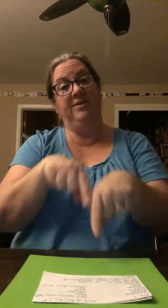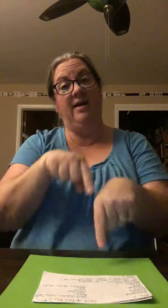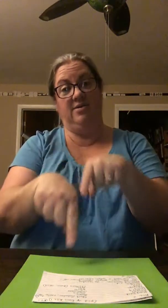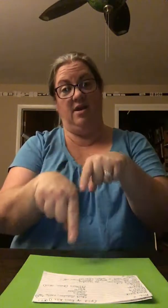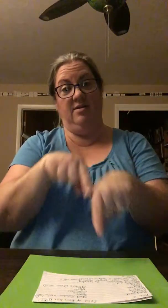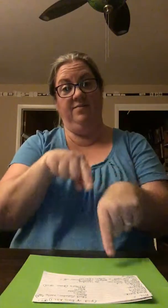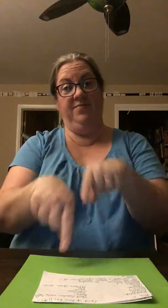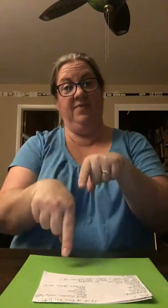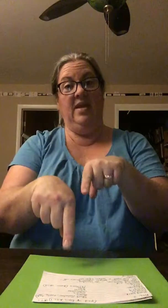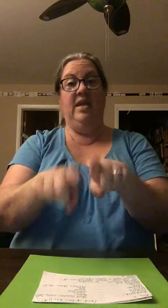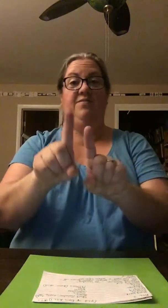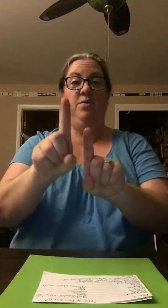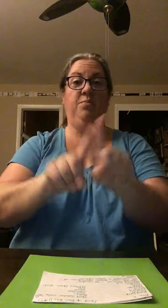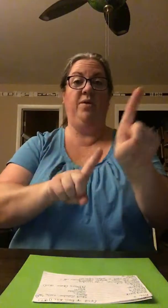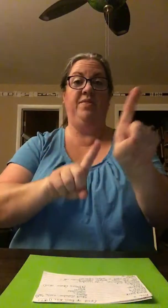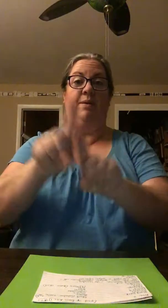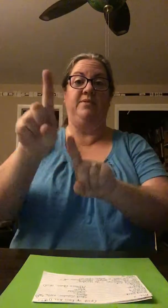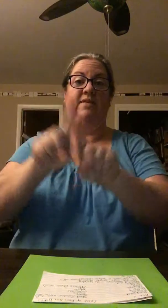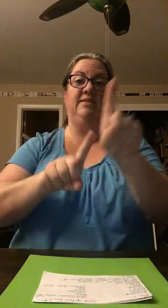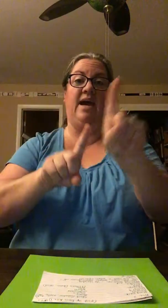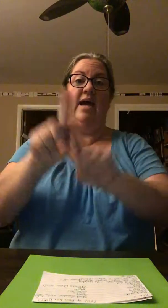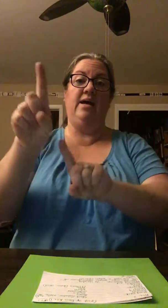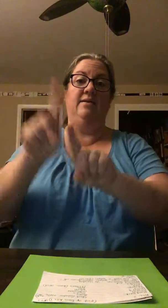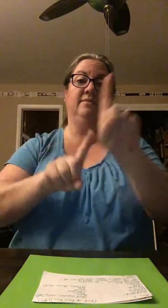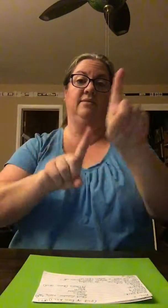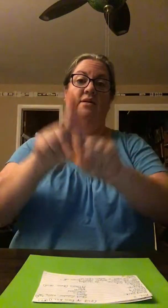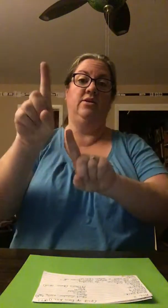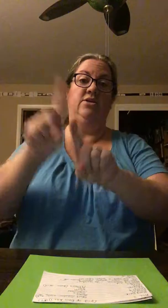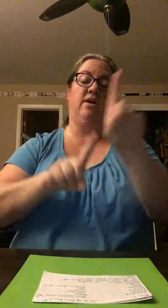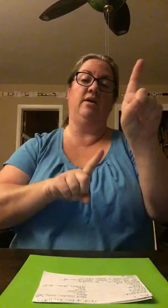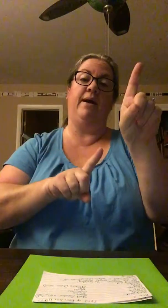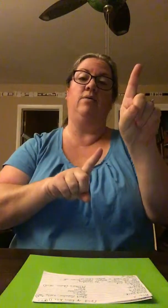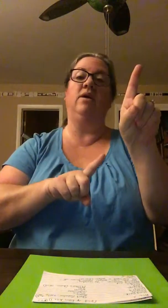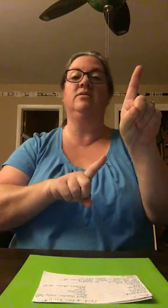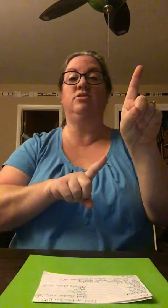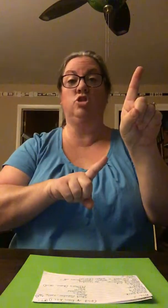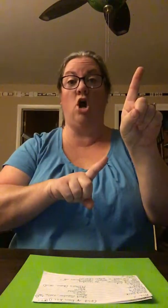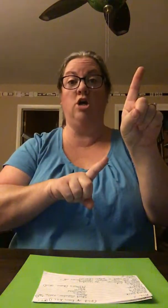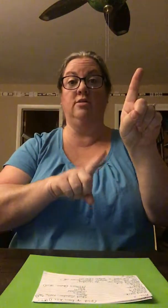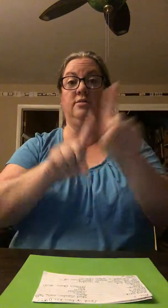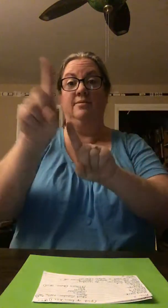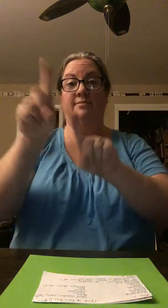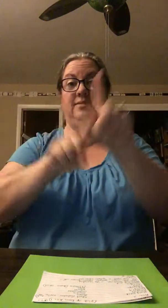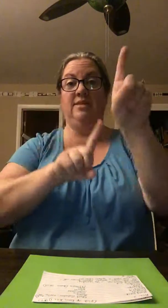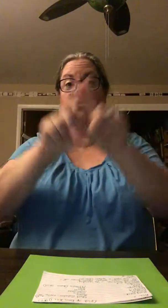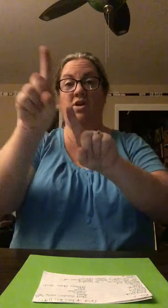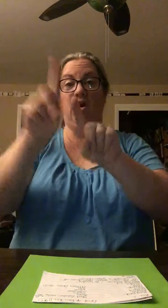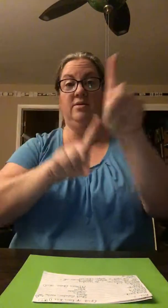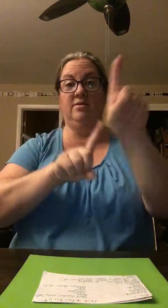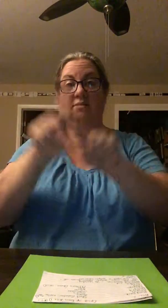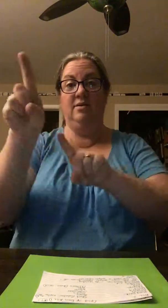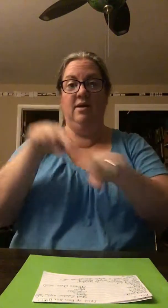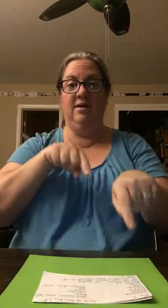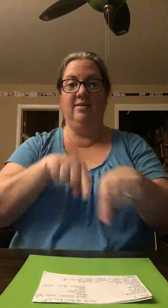socks are. If you were to point them up to the sky, you're talking about stars. These are stars. These